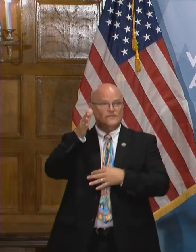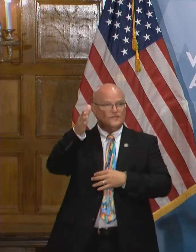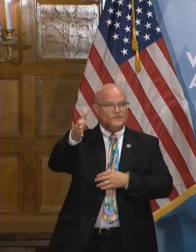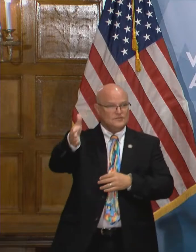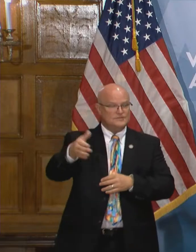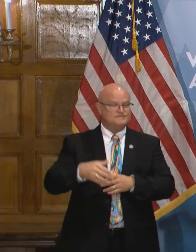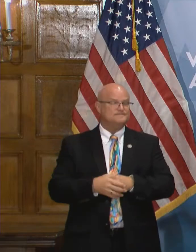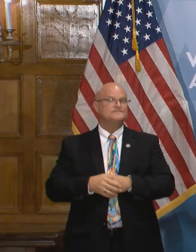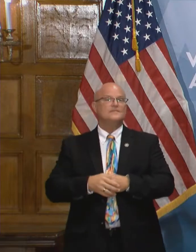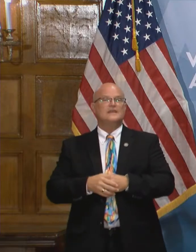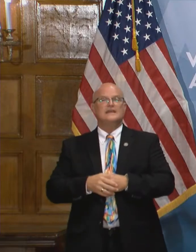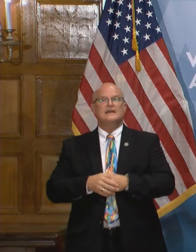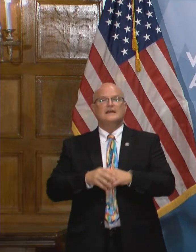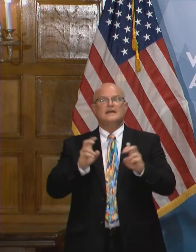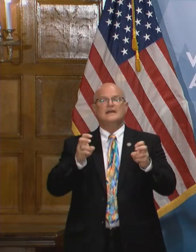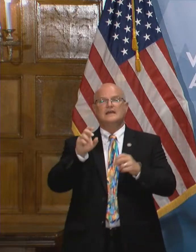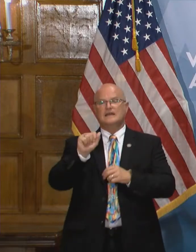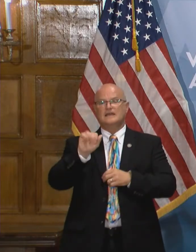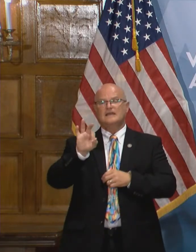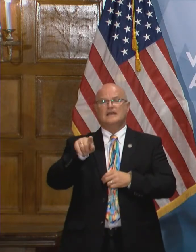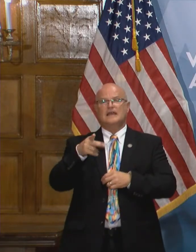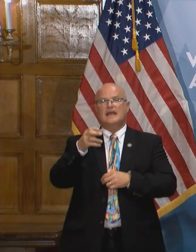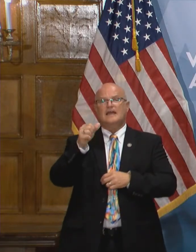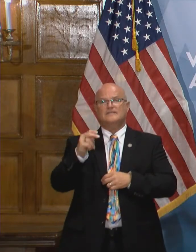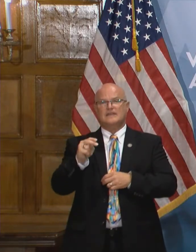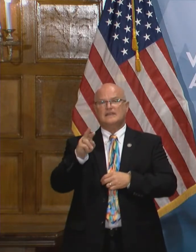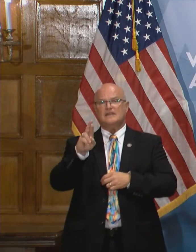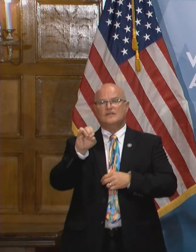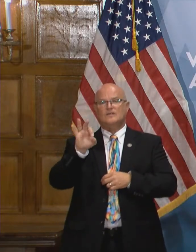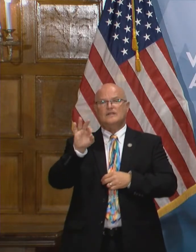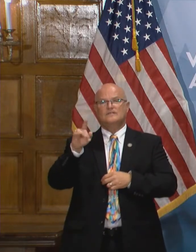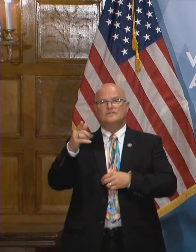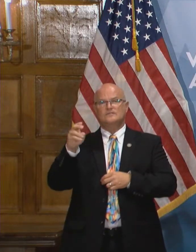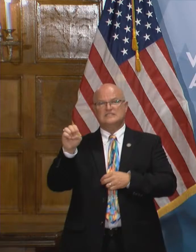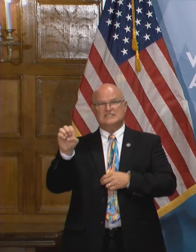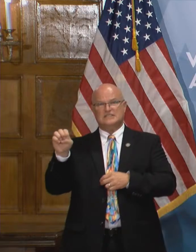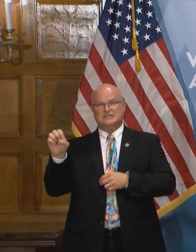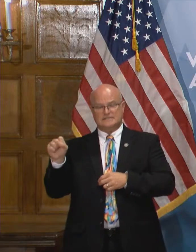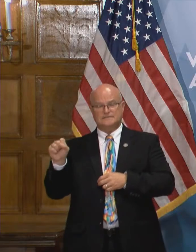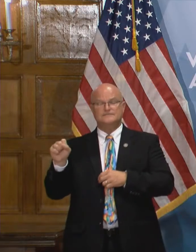future. In terms of the Afghan refugees,